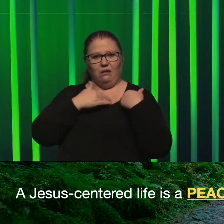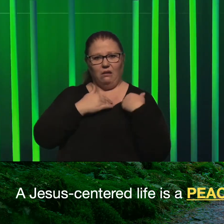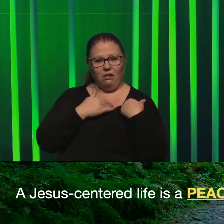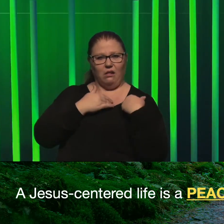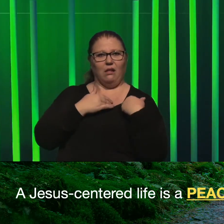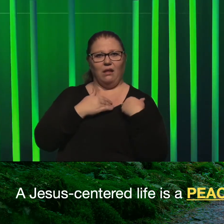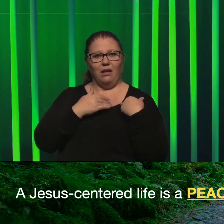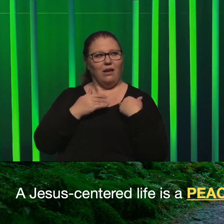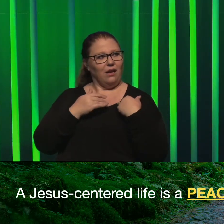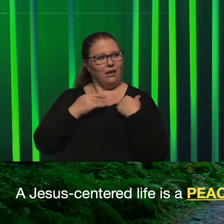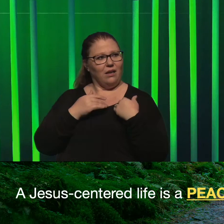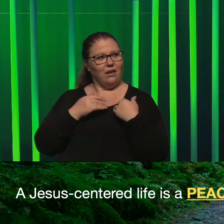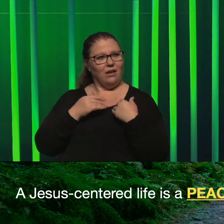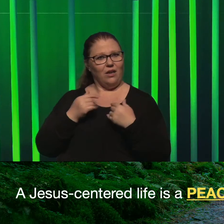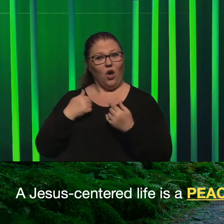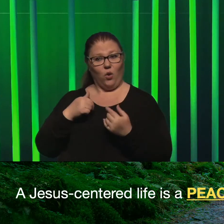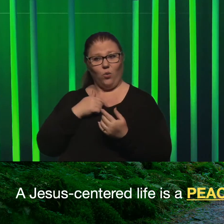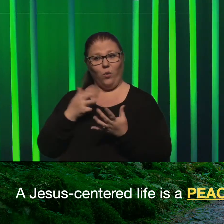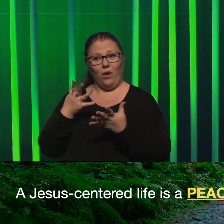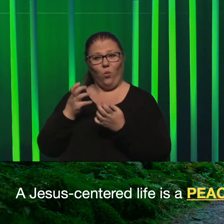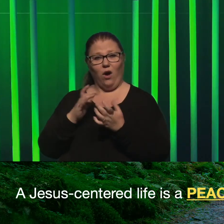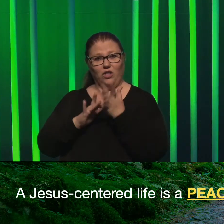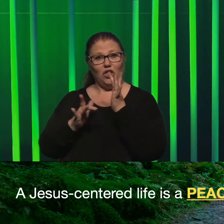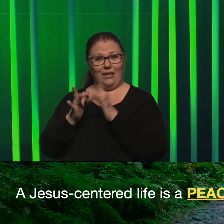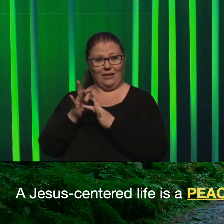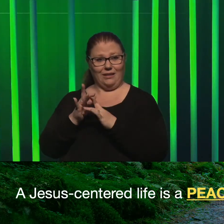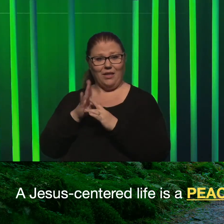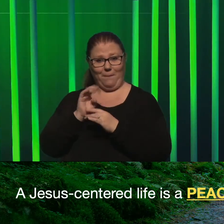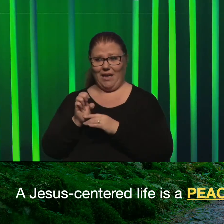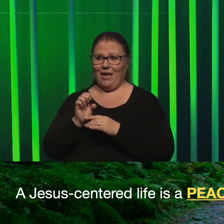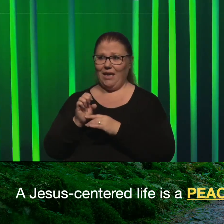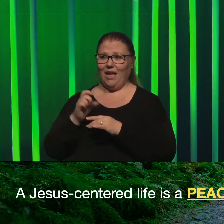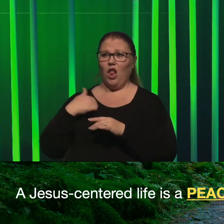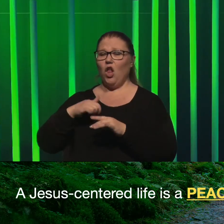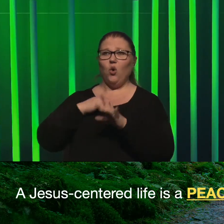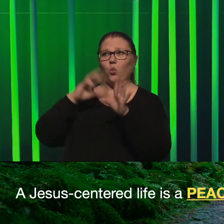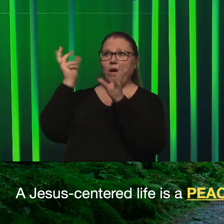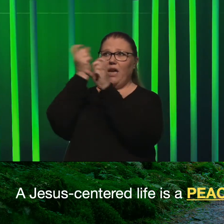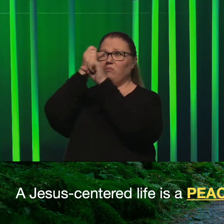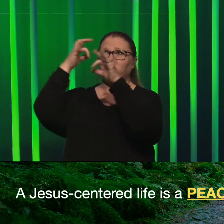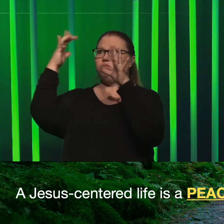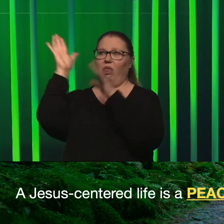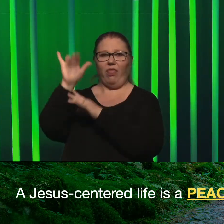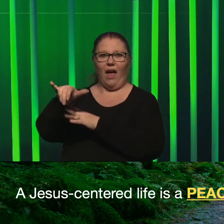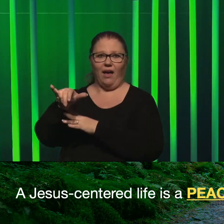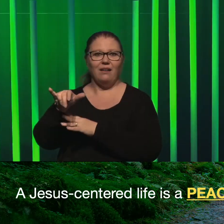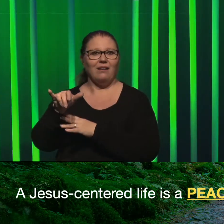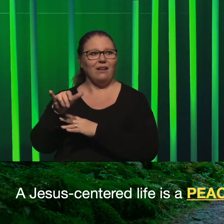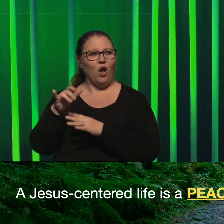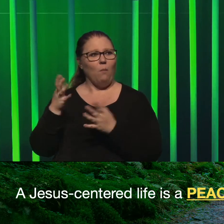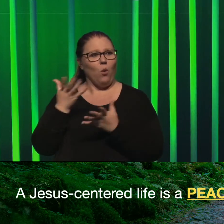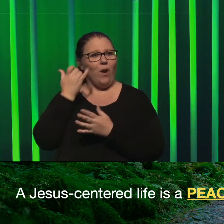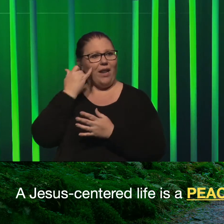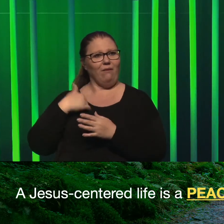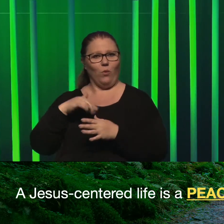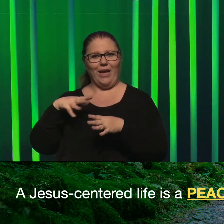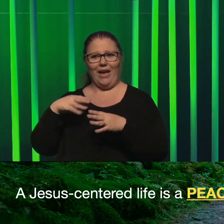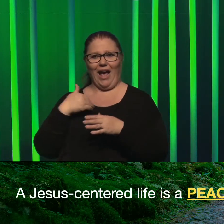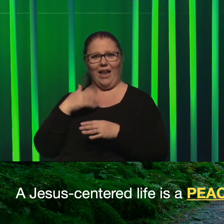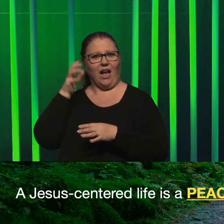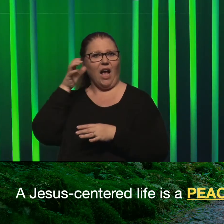Jesus to be what we want Jesus to be based upon our interpretation of the Bible or whatever tradition we grew up in. But what if we were to take a concept like